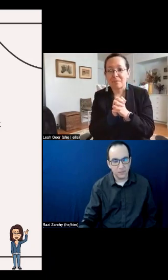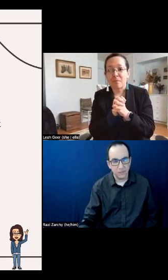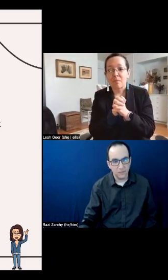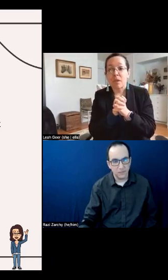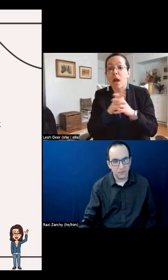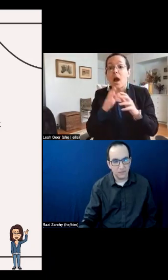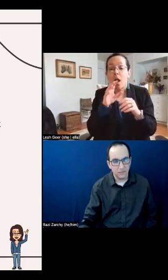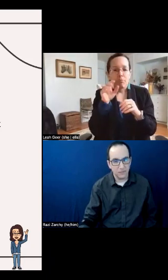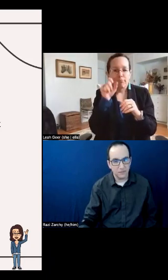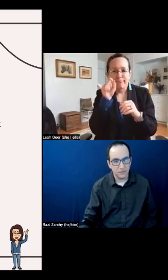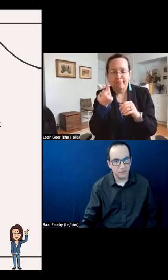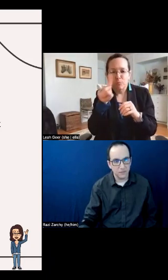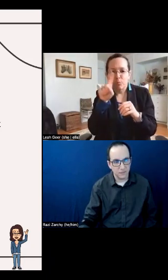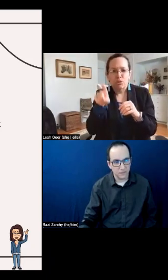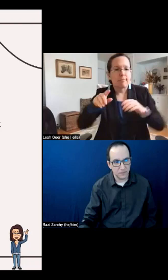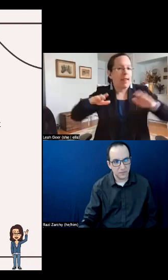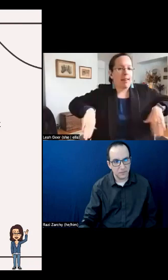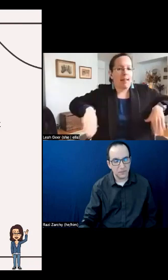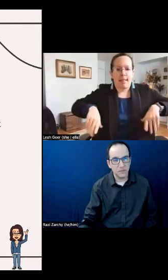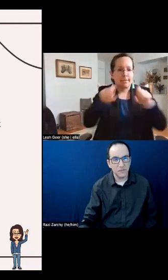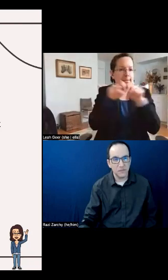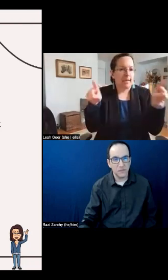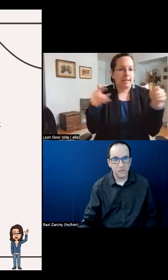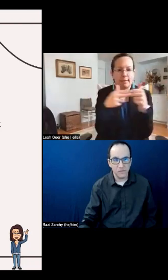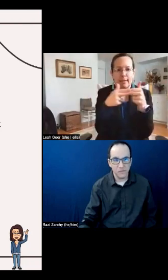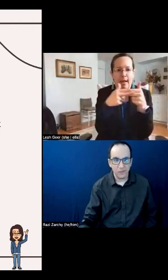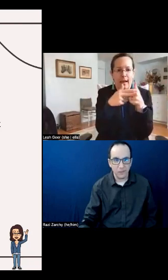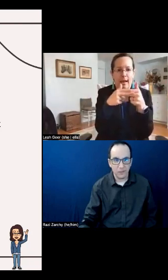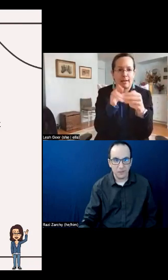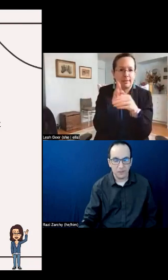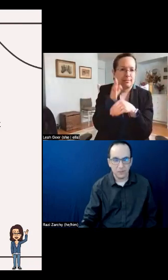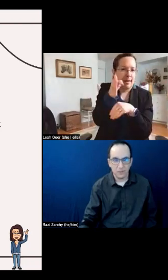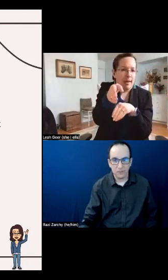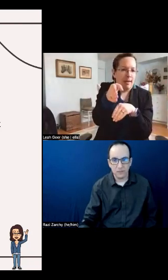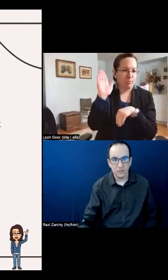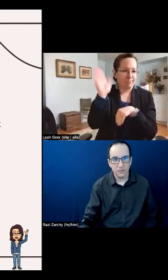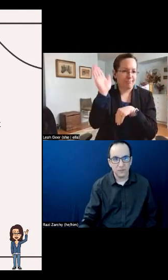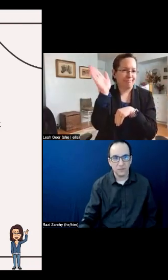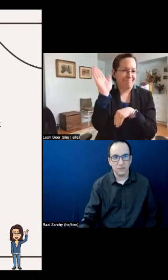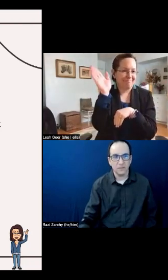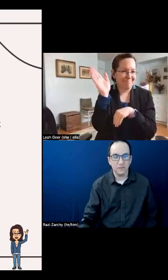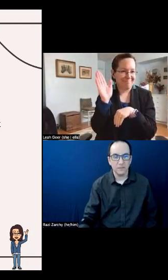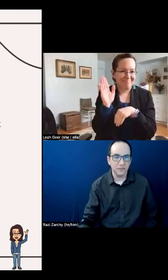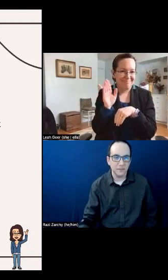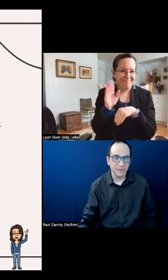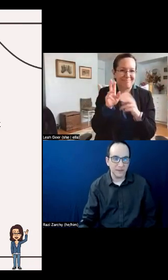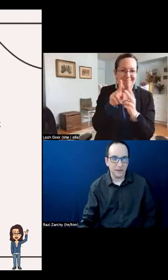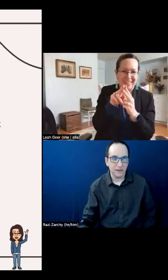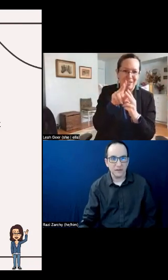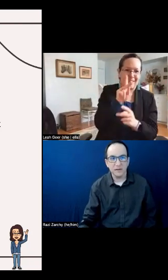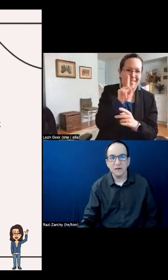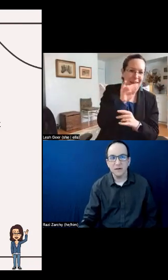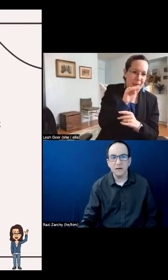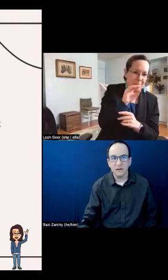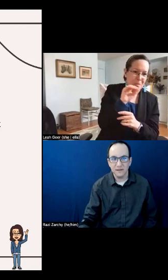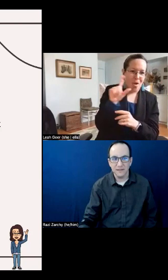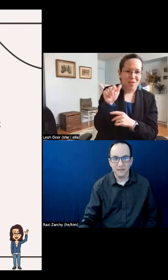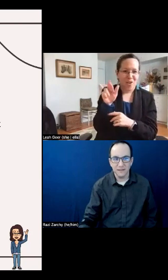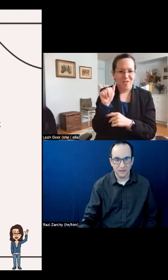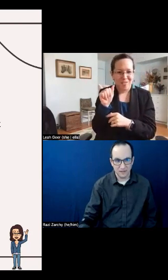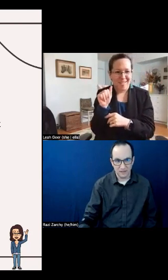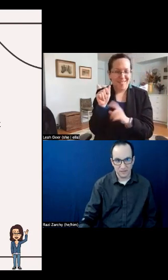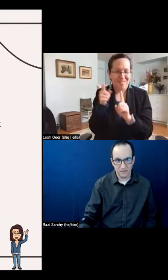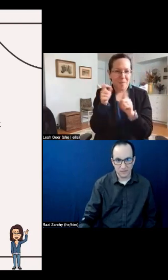of organizations that we are members of. Oh, and I see a question from the chat. The slides have not yet been shared with our